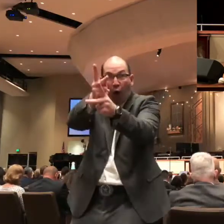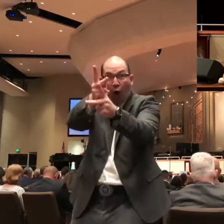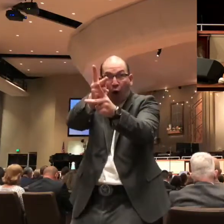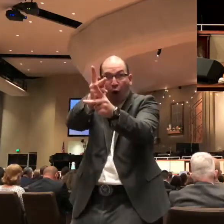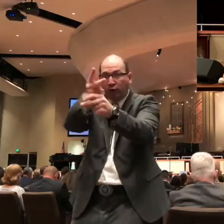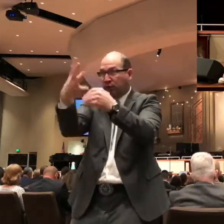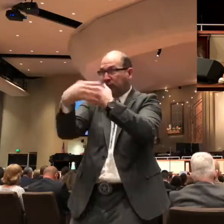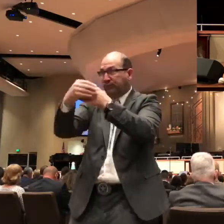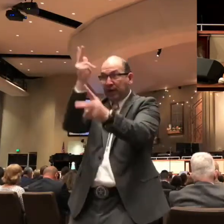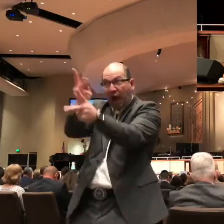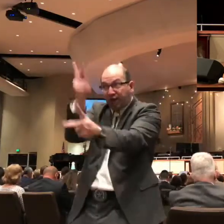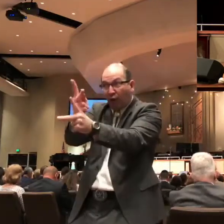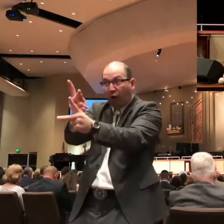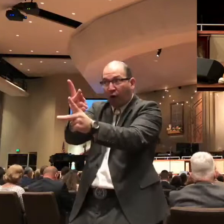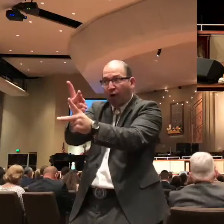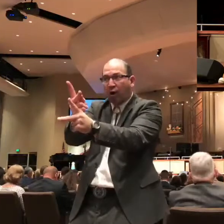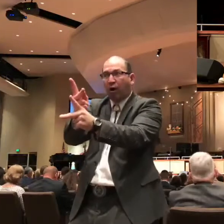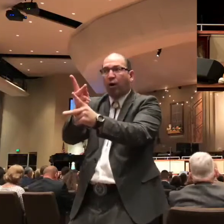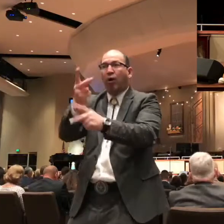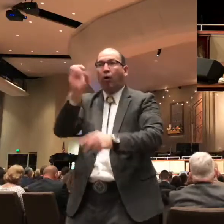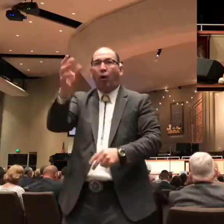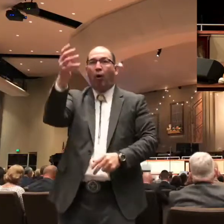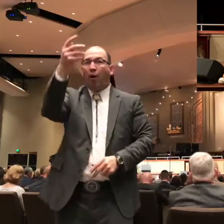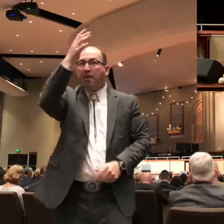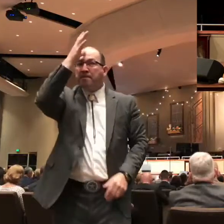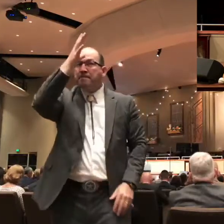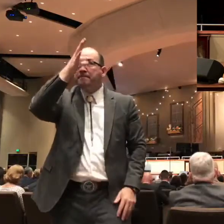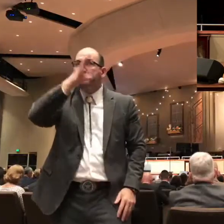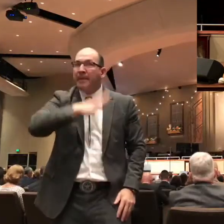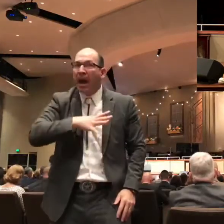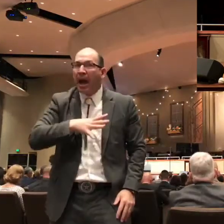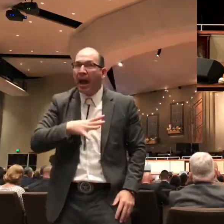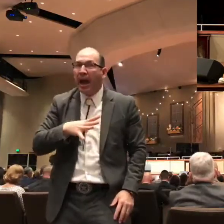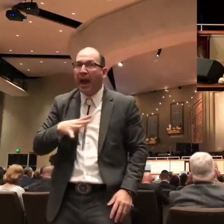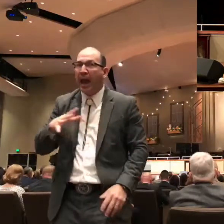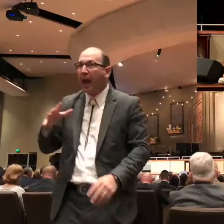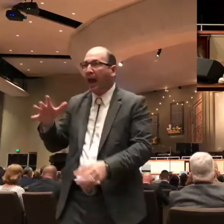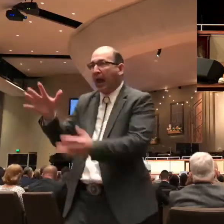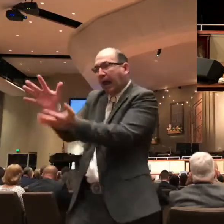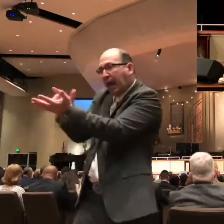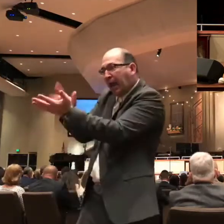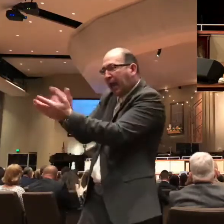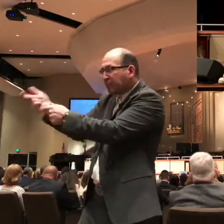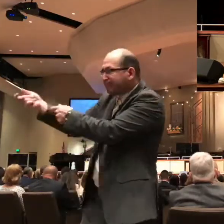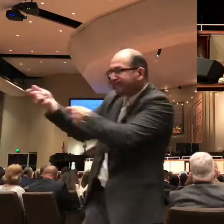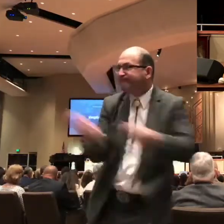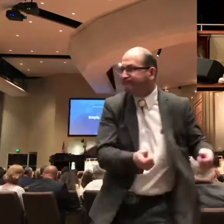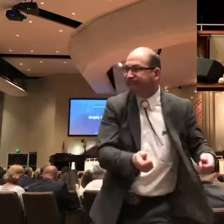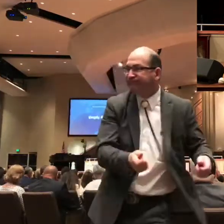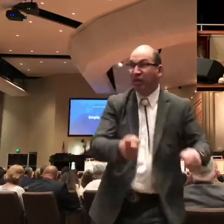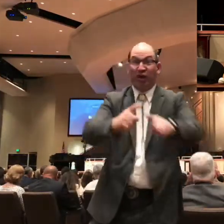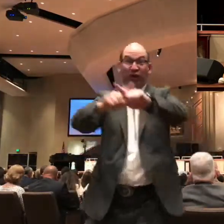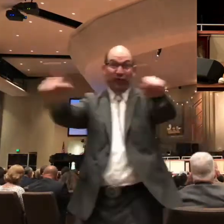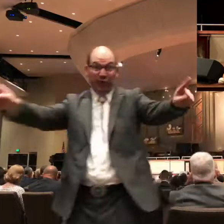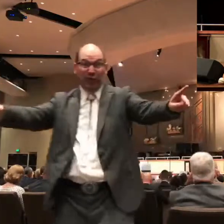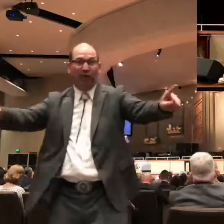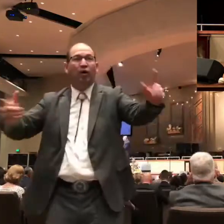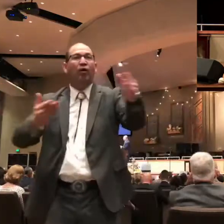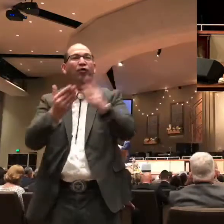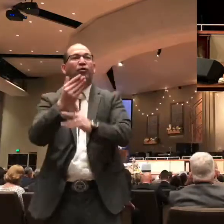time. Beware. Lest any man spoil you, which means to carry you away. Lest any man spoil you